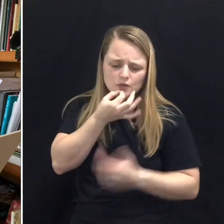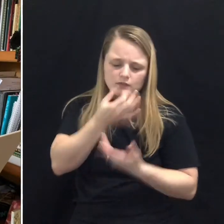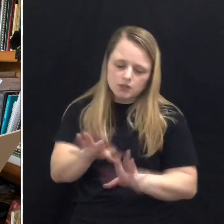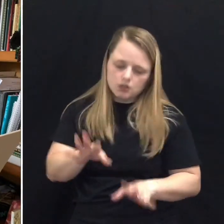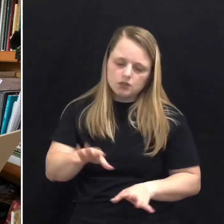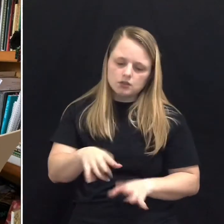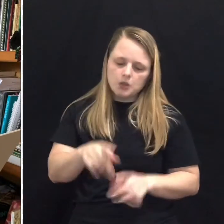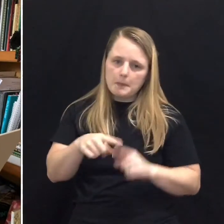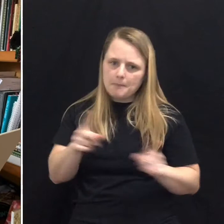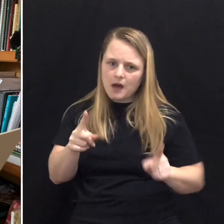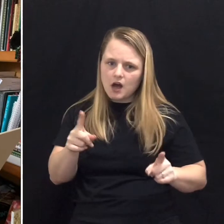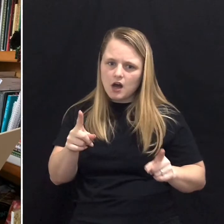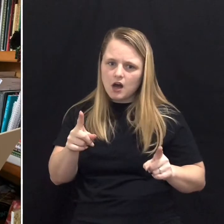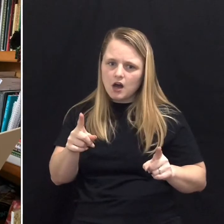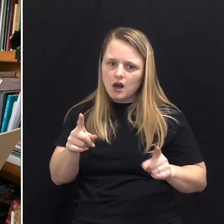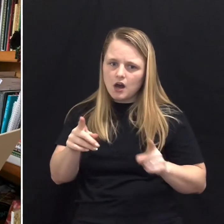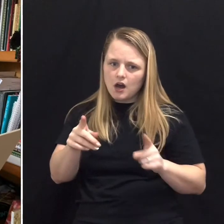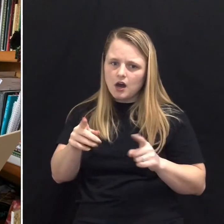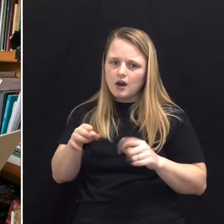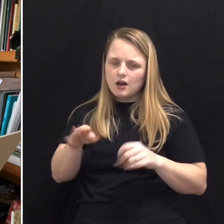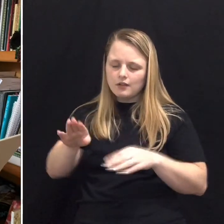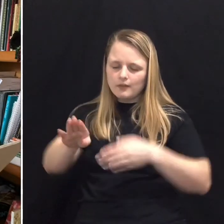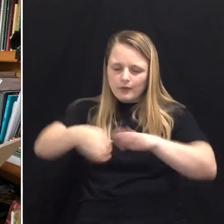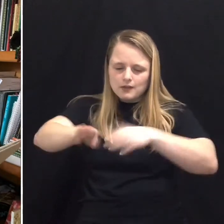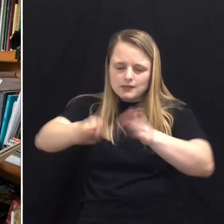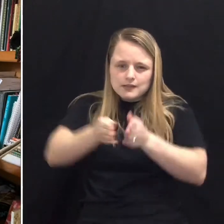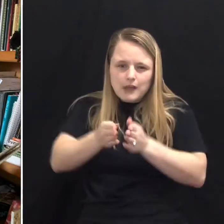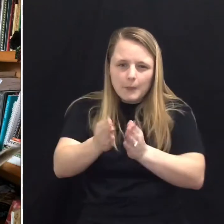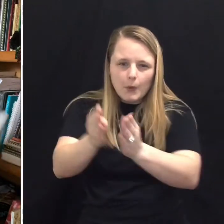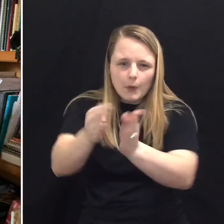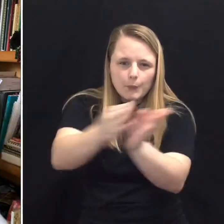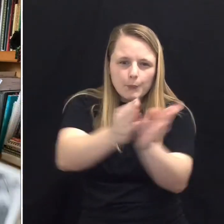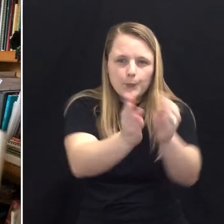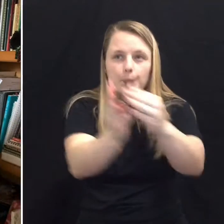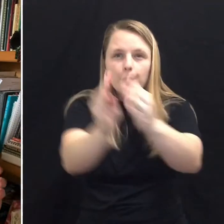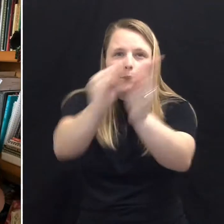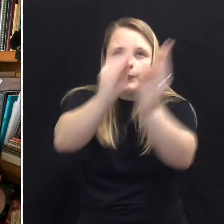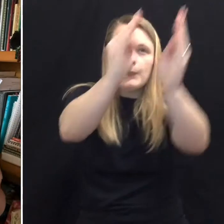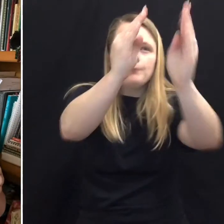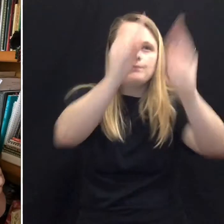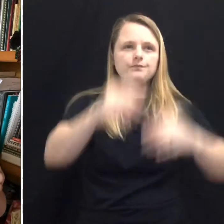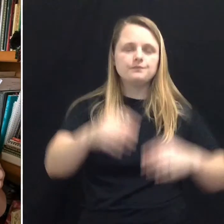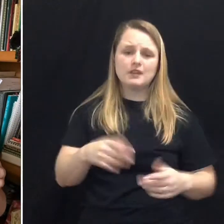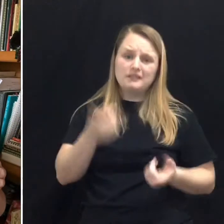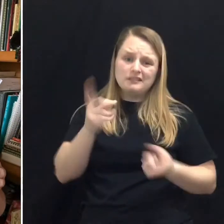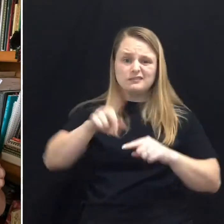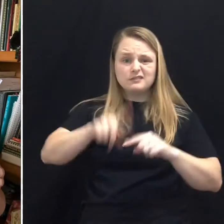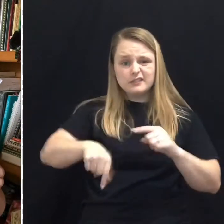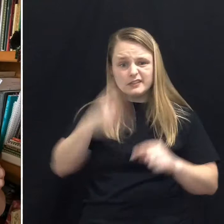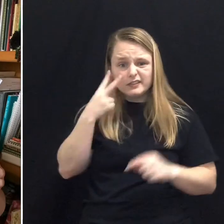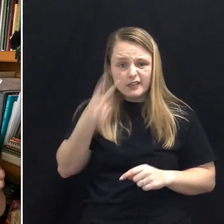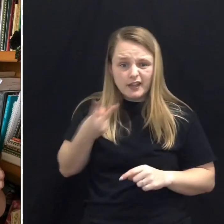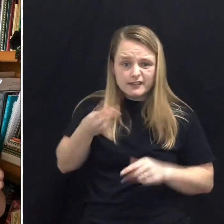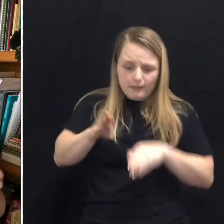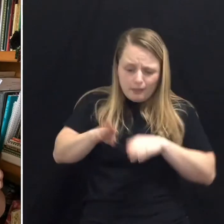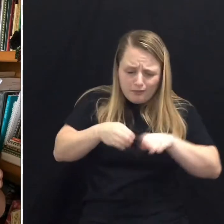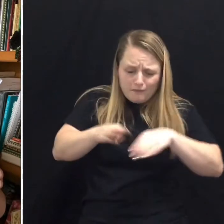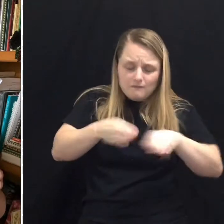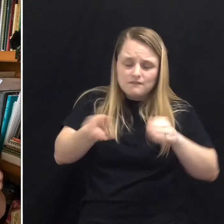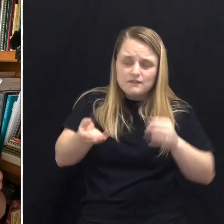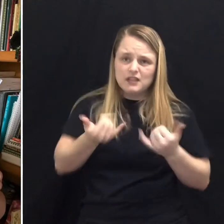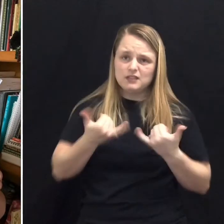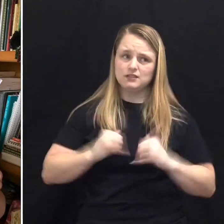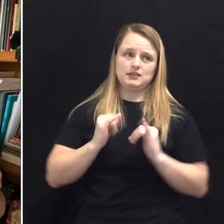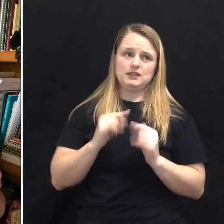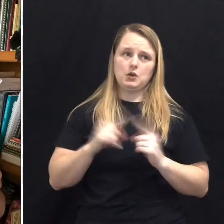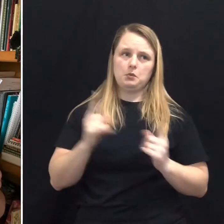walk began. There were no more tracks to follow, but Alan was certain that Fritz must be